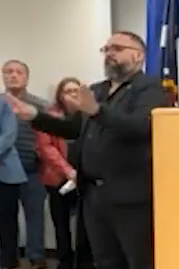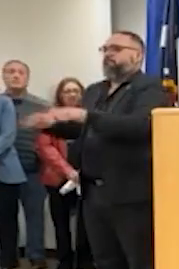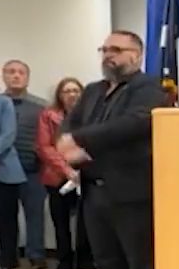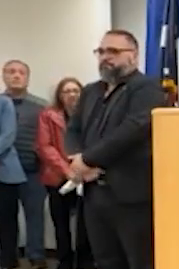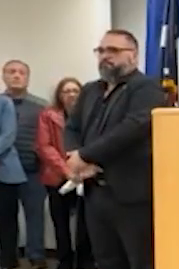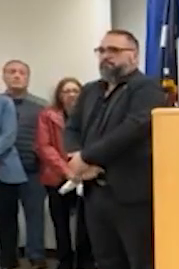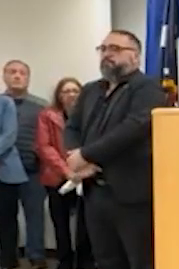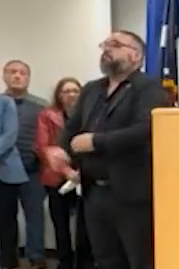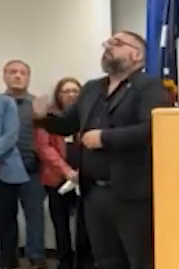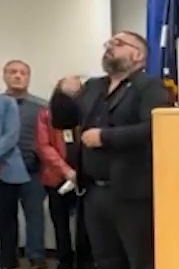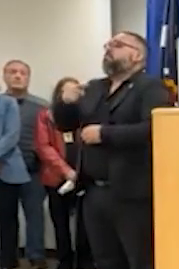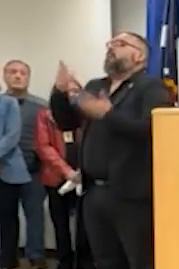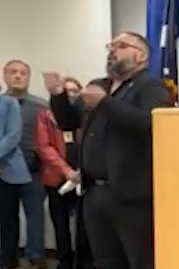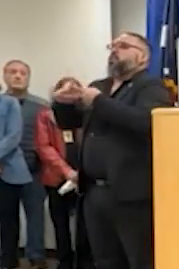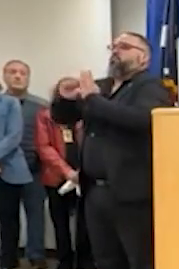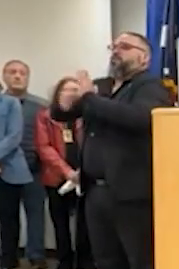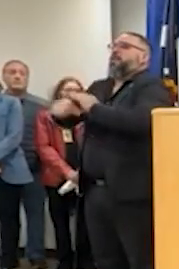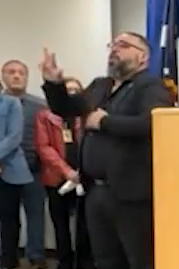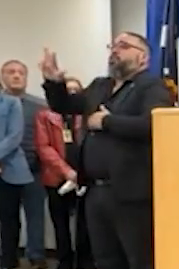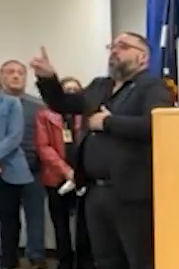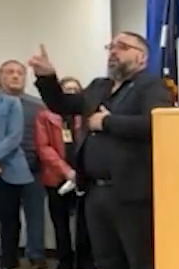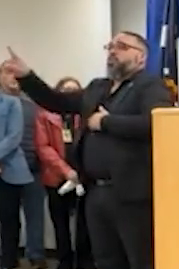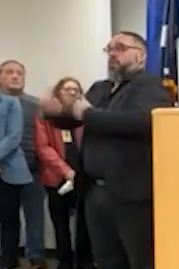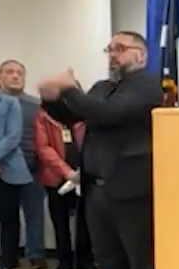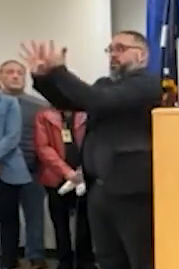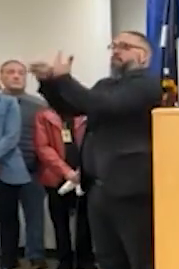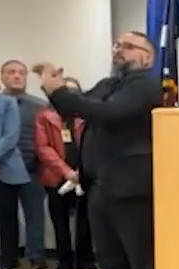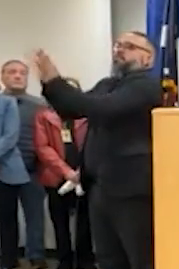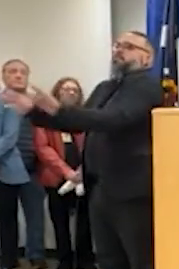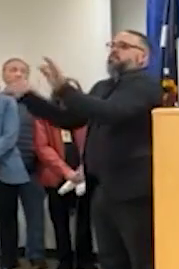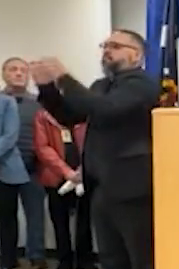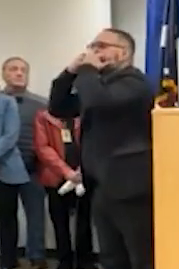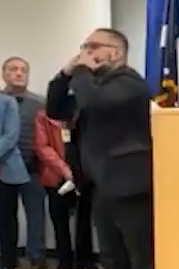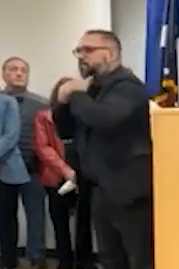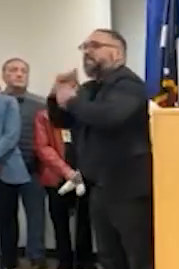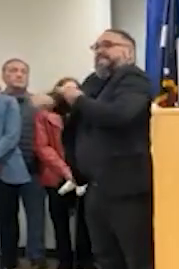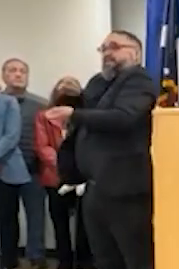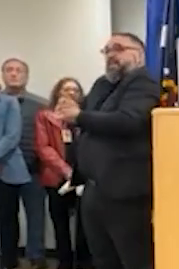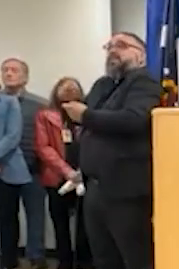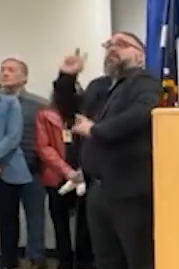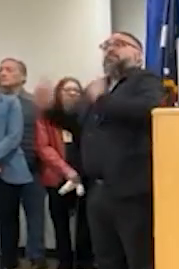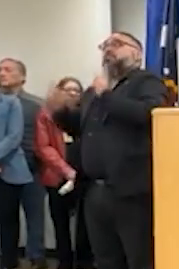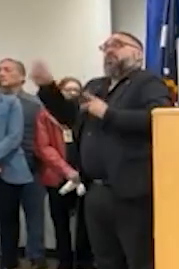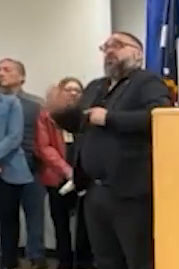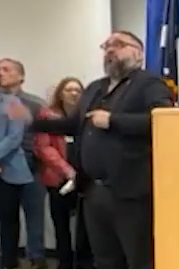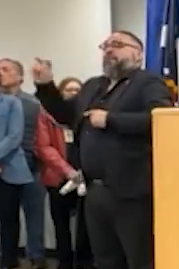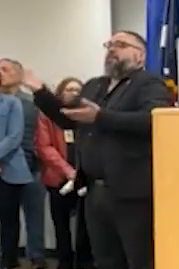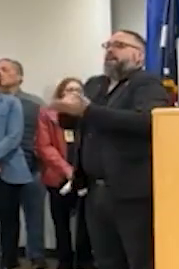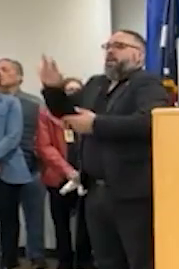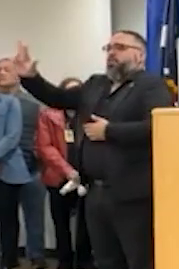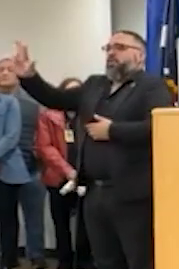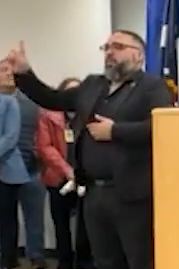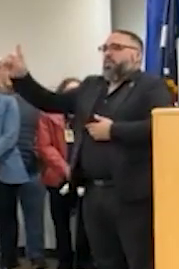Let me reiterate, the 311 is going to be a really important resource, especially when it comes to coordinating travel for those that may need it. 311 is